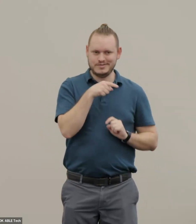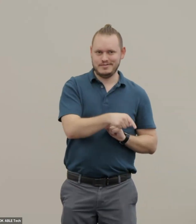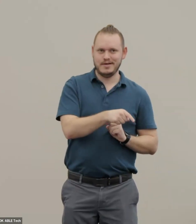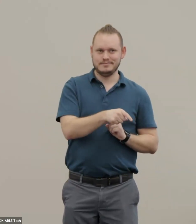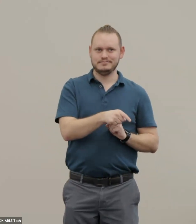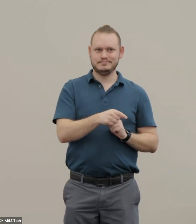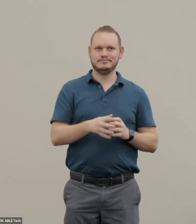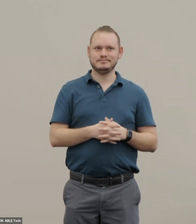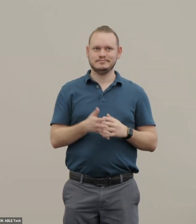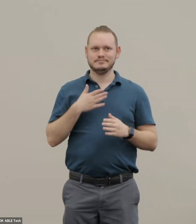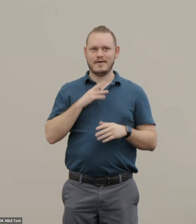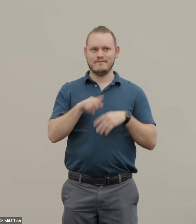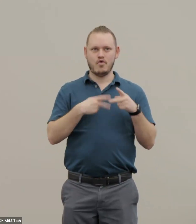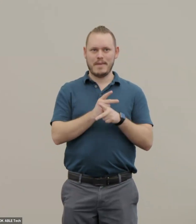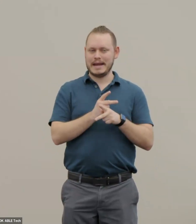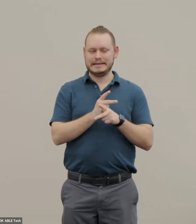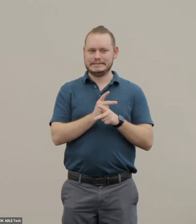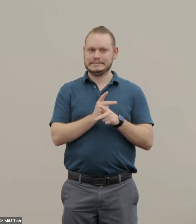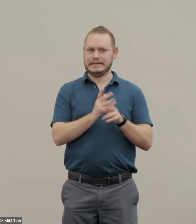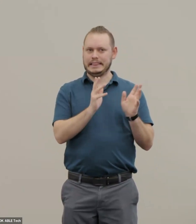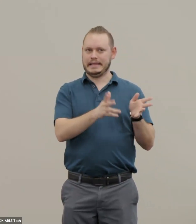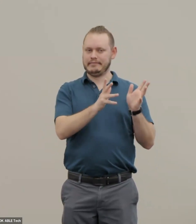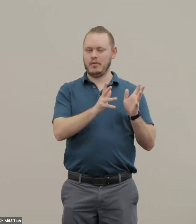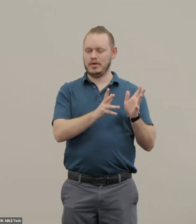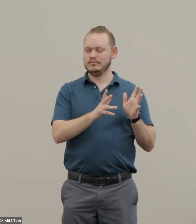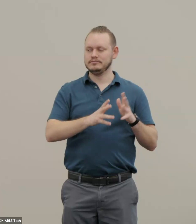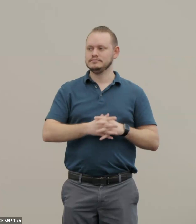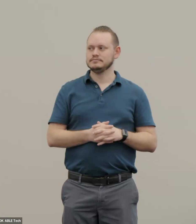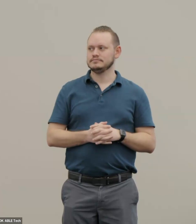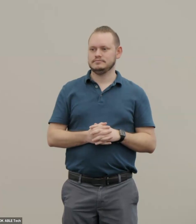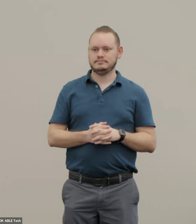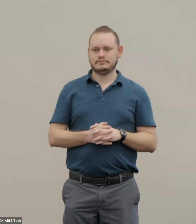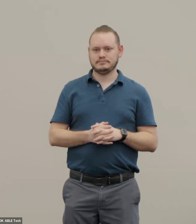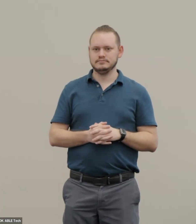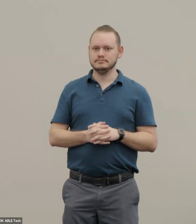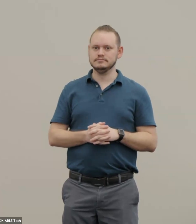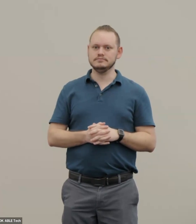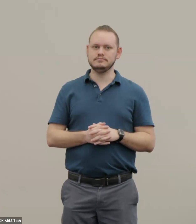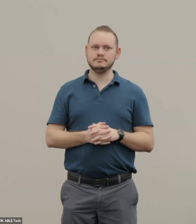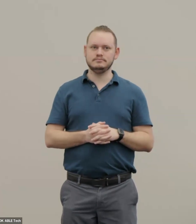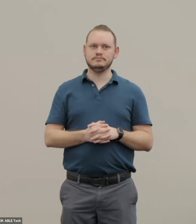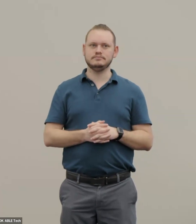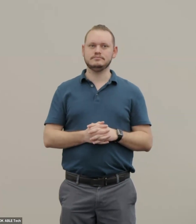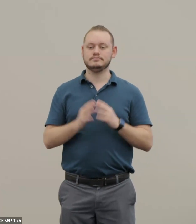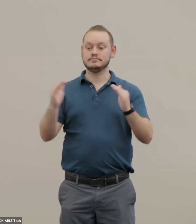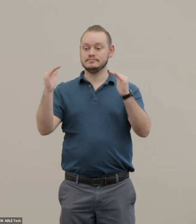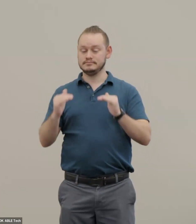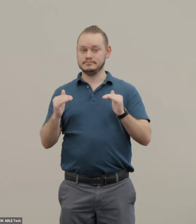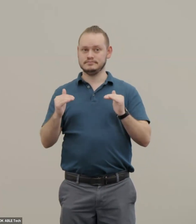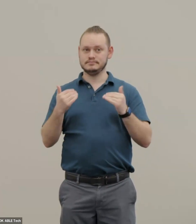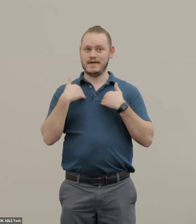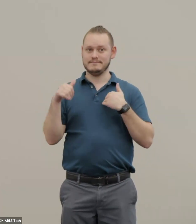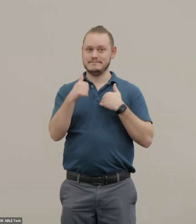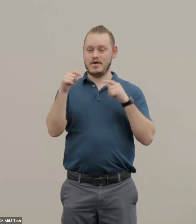change my formatting though. So I'm just going to kind of leave that as is. And then here we have